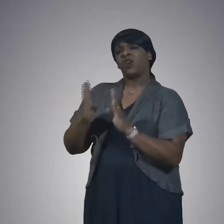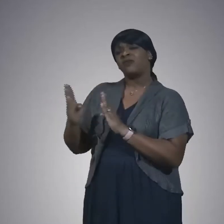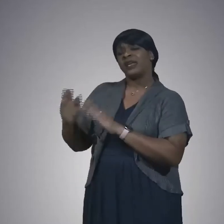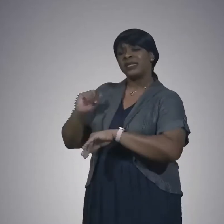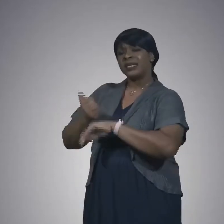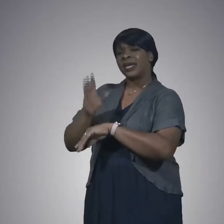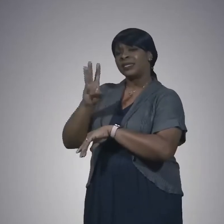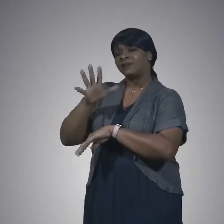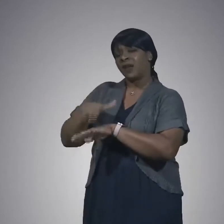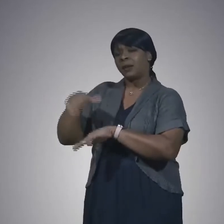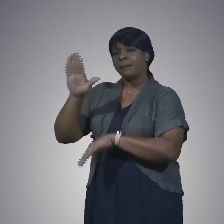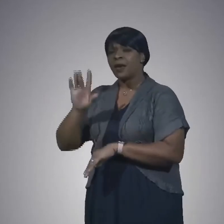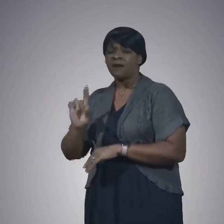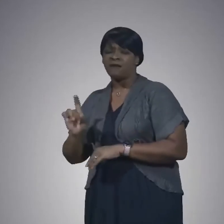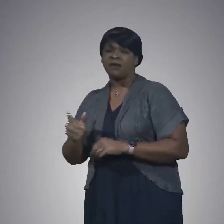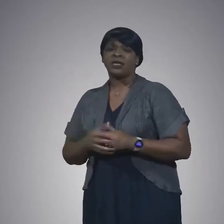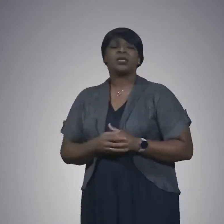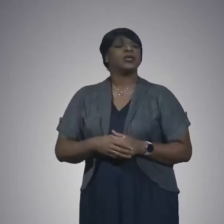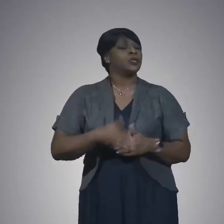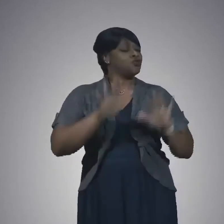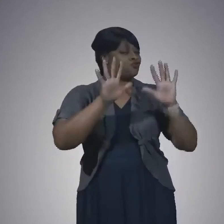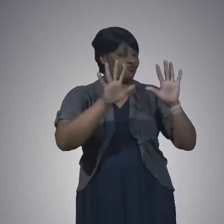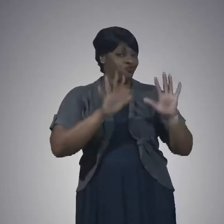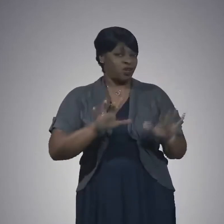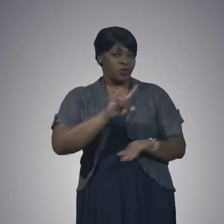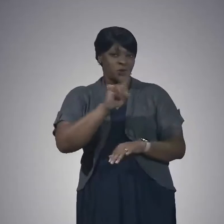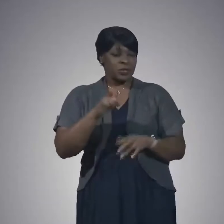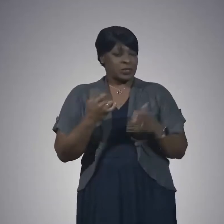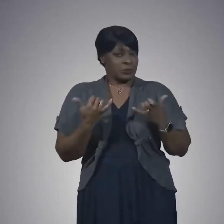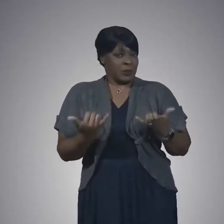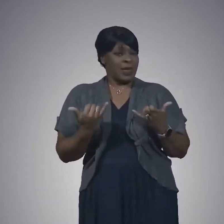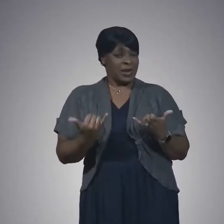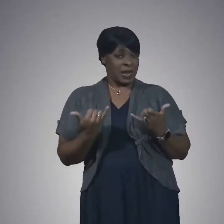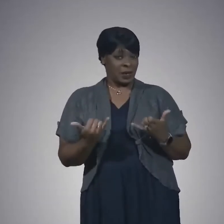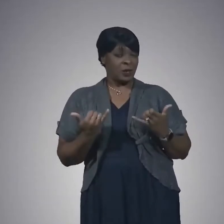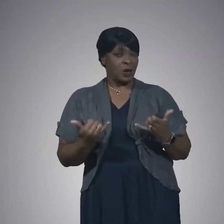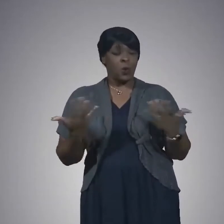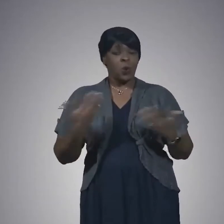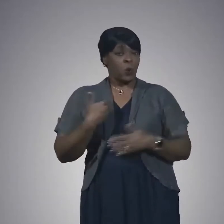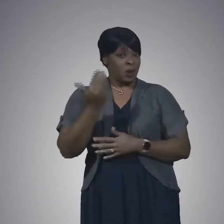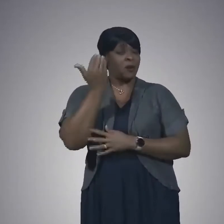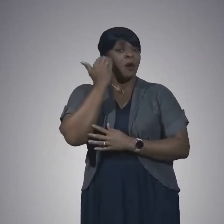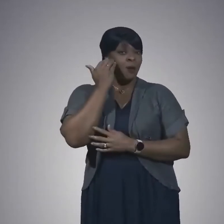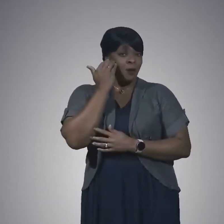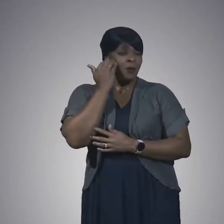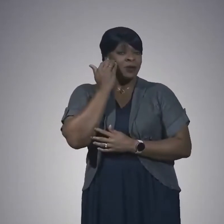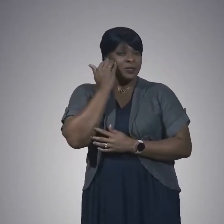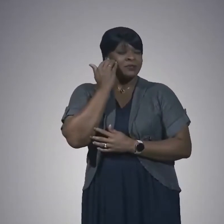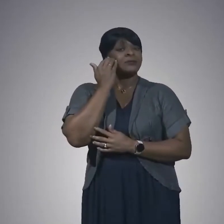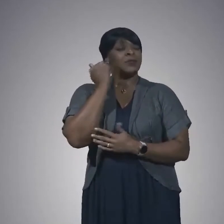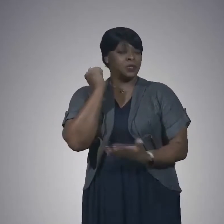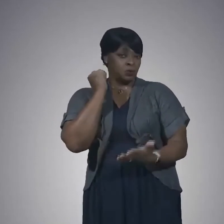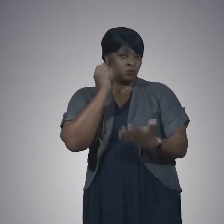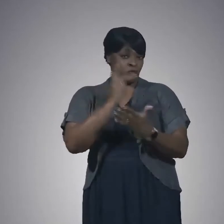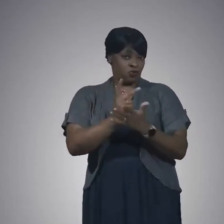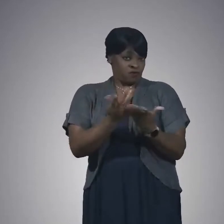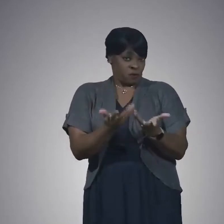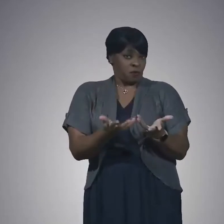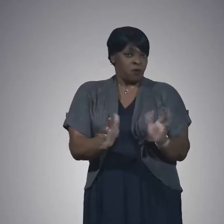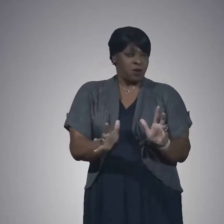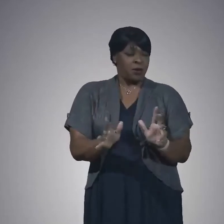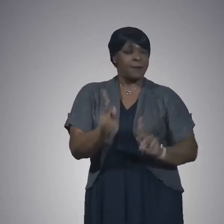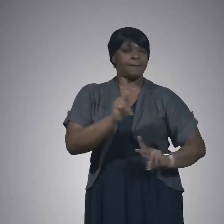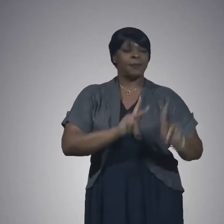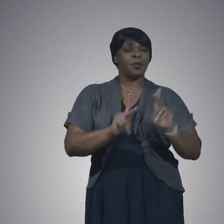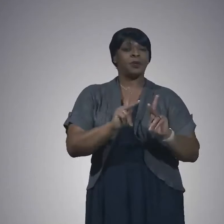above 65? Great question. So for right now, what we know is that it is approved for